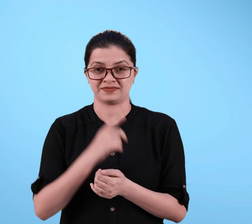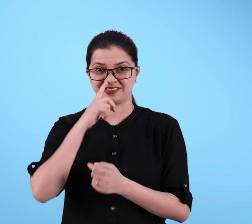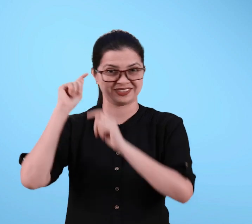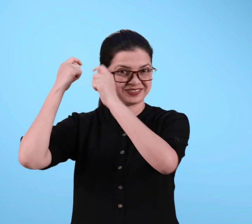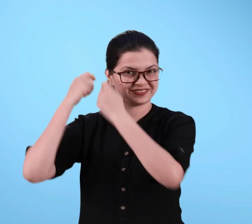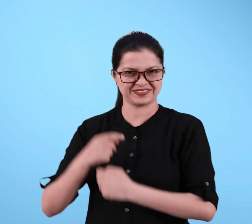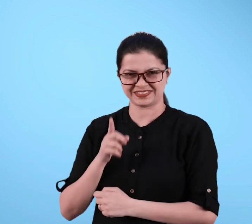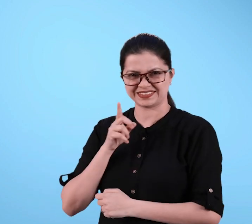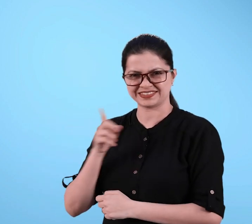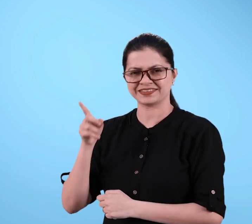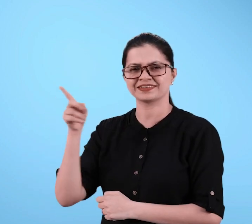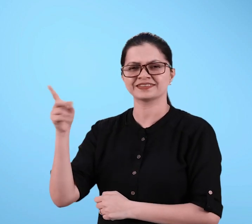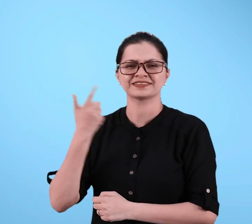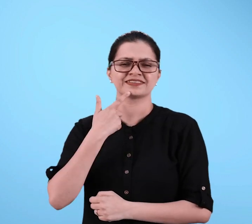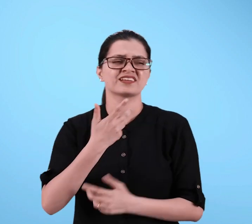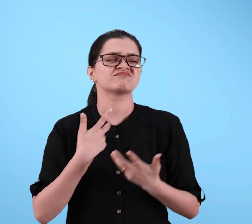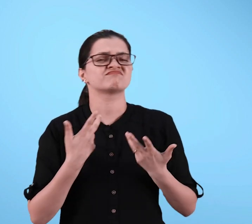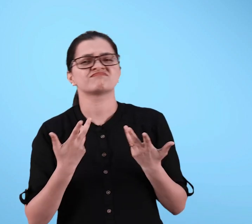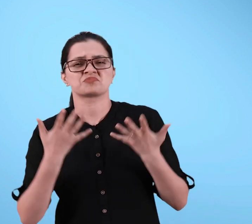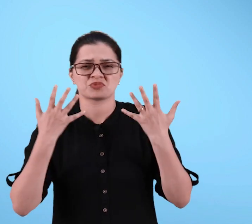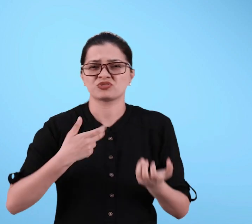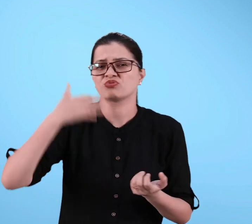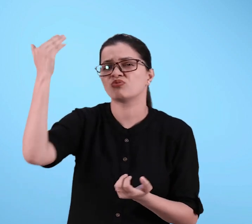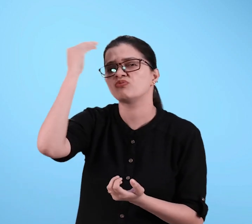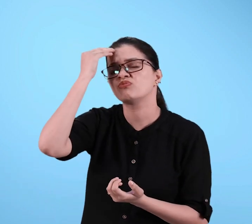machines. of knitted Figure fabrics. 3.14 shows knitting.